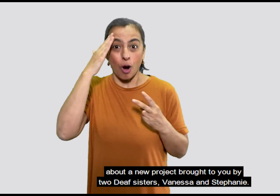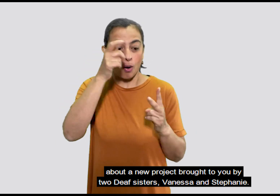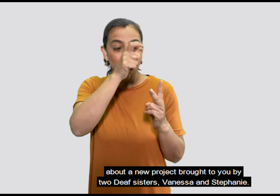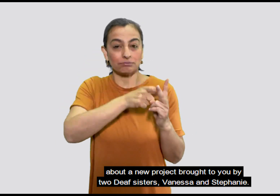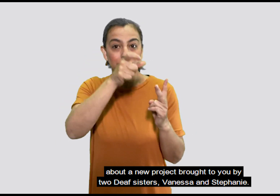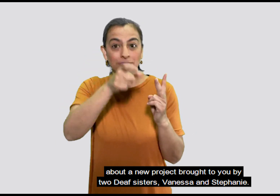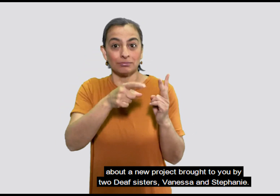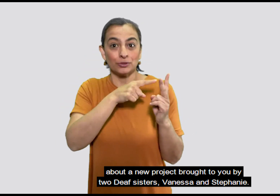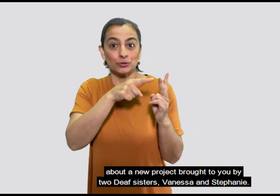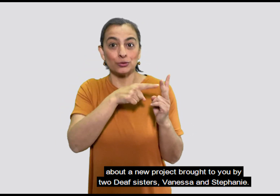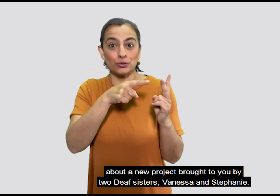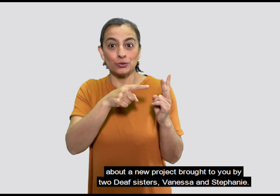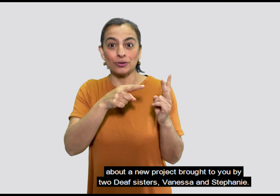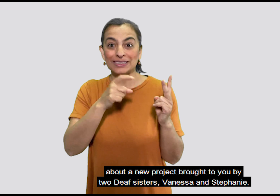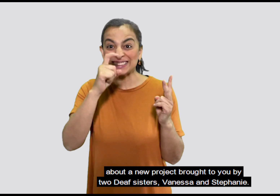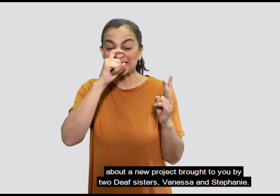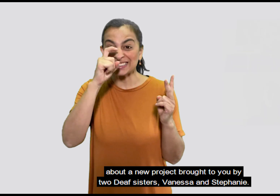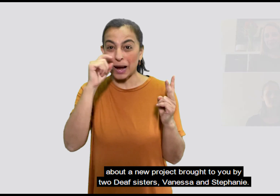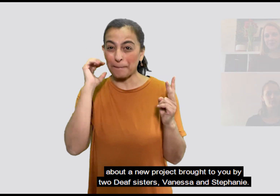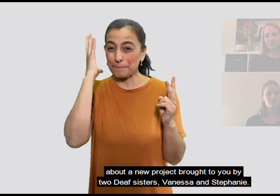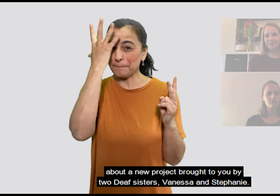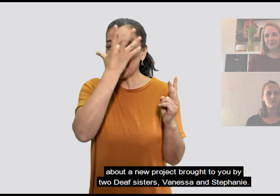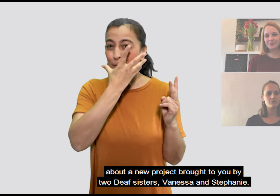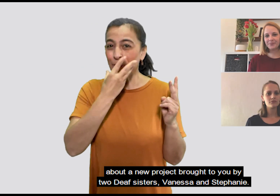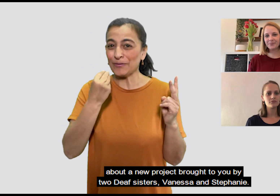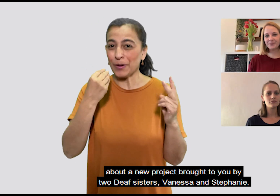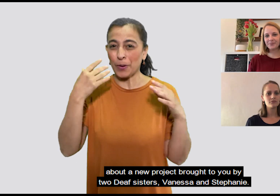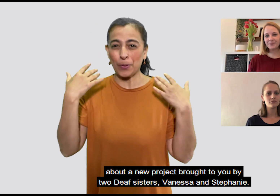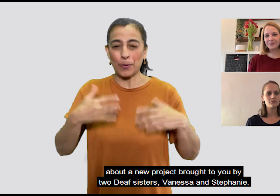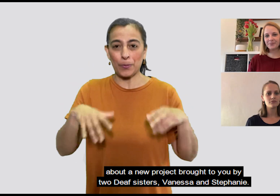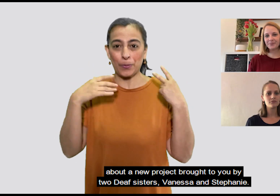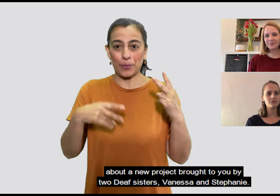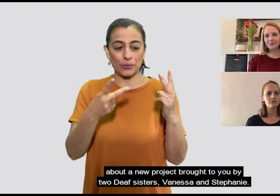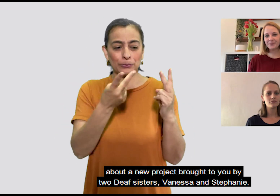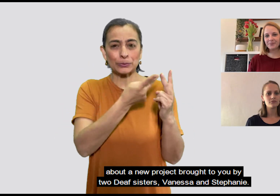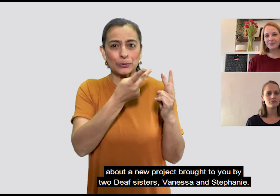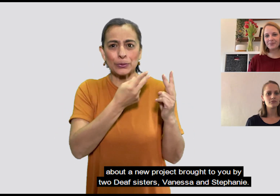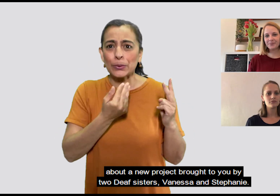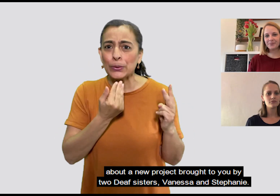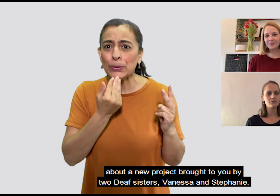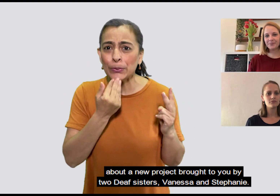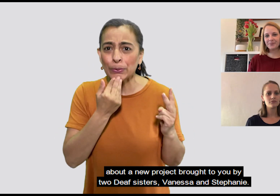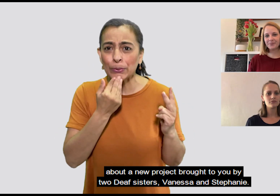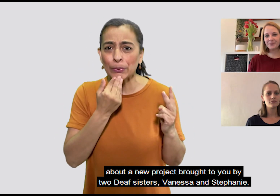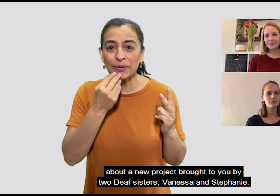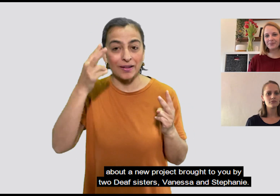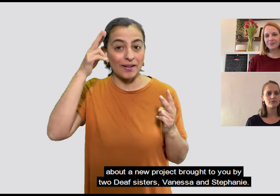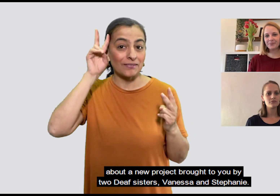sisters. Their names are Vanessa and Stephanie.